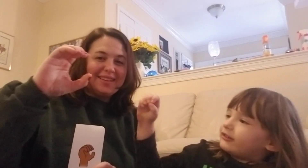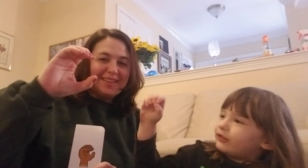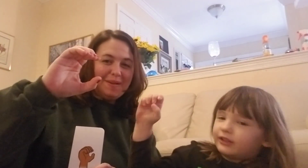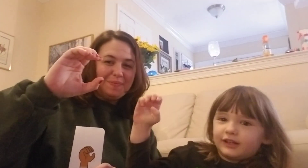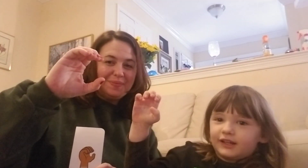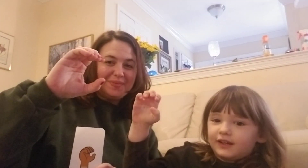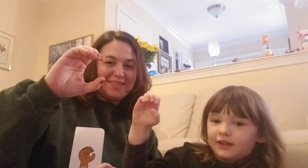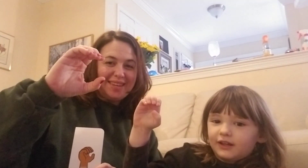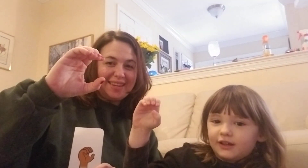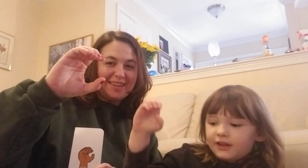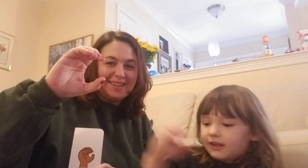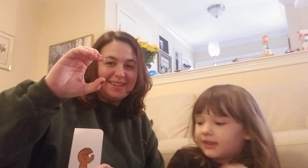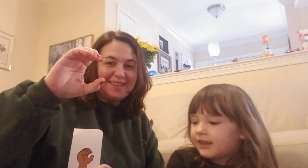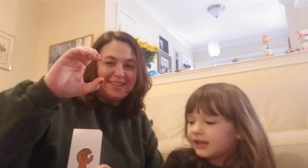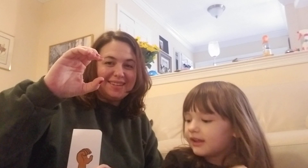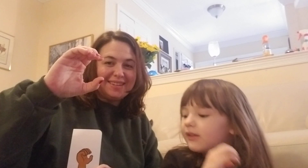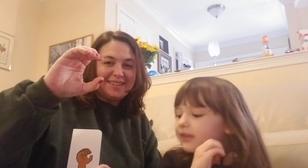do C.